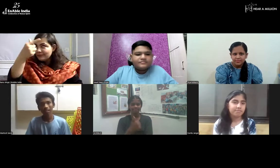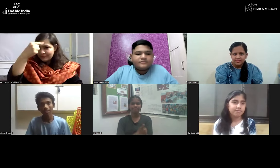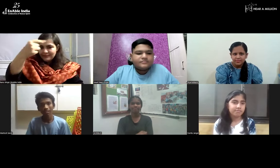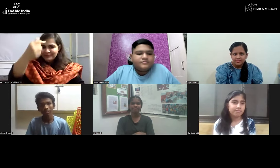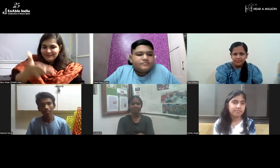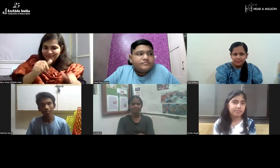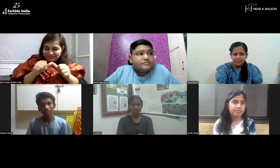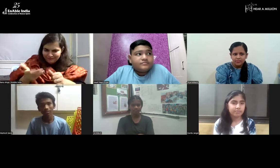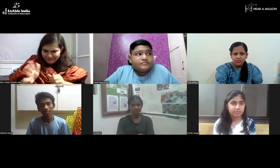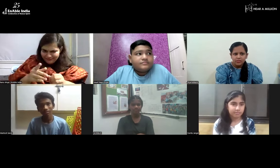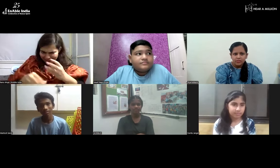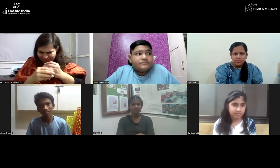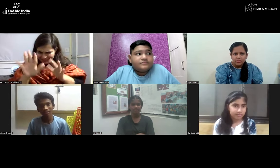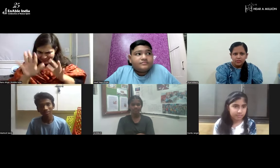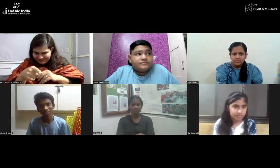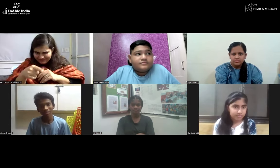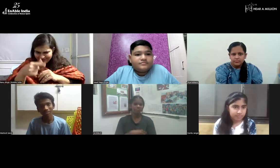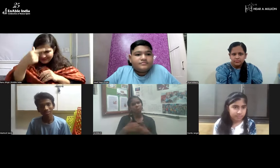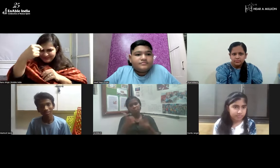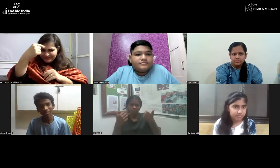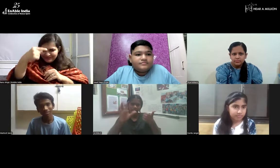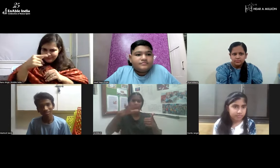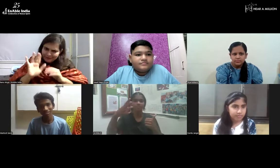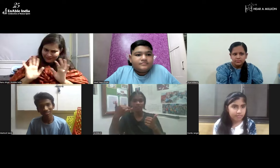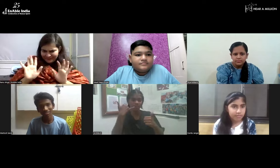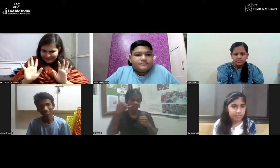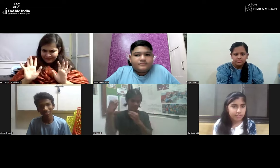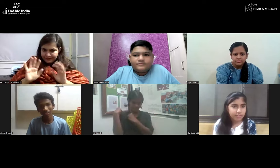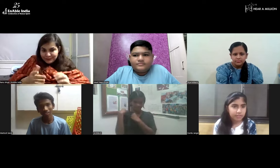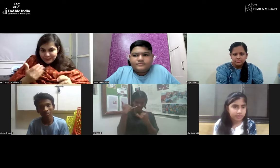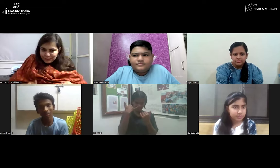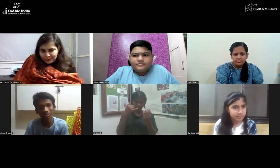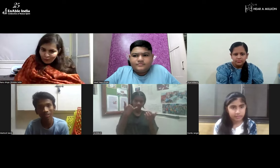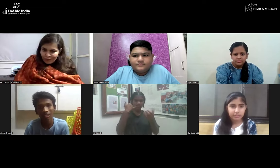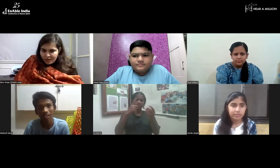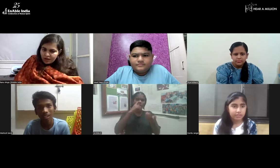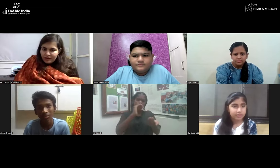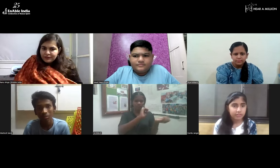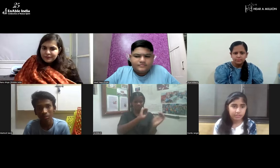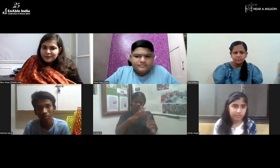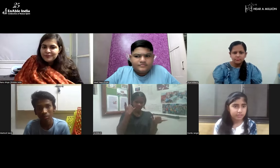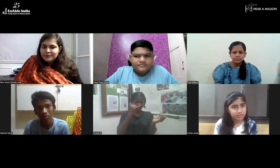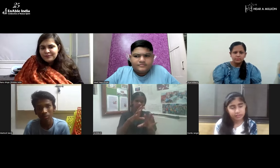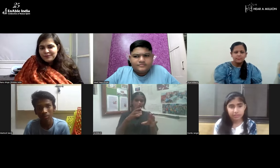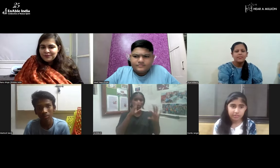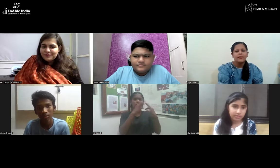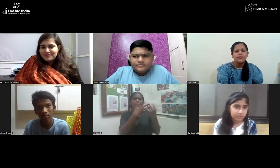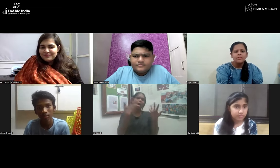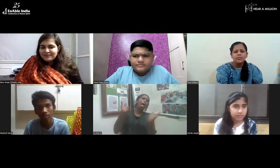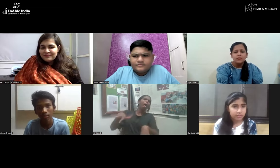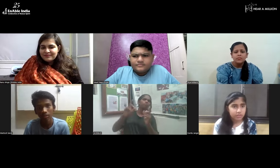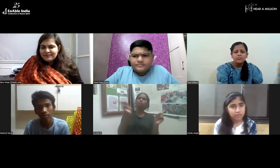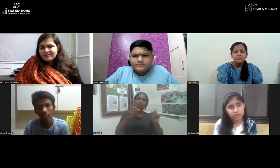okay. So, what if you're now that you all are here, me, Mantosh,